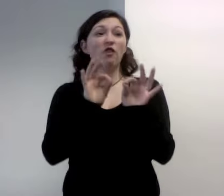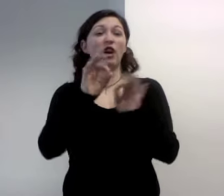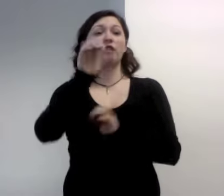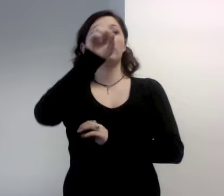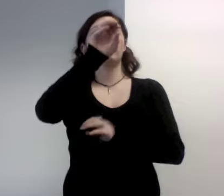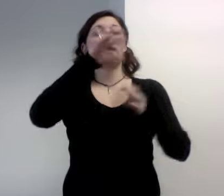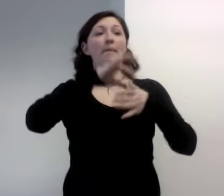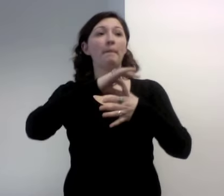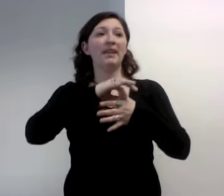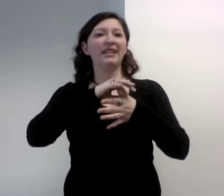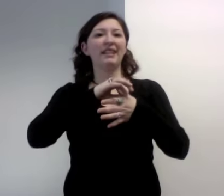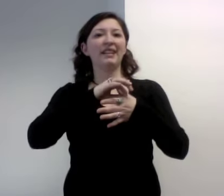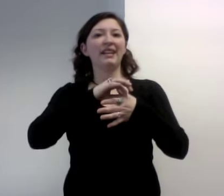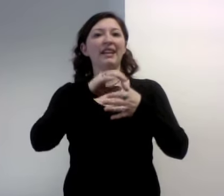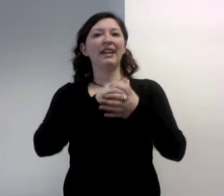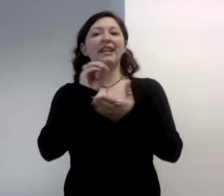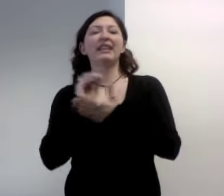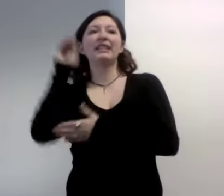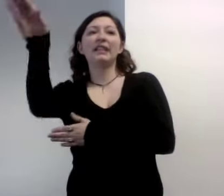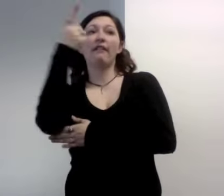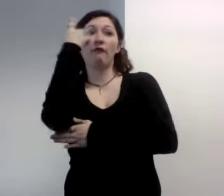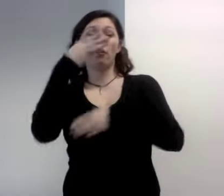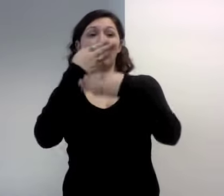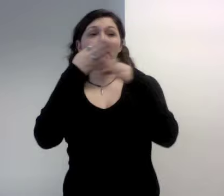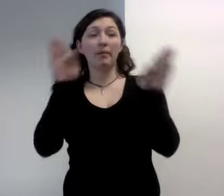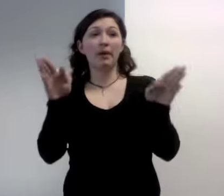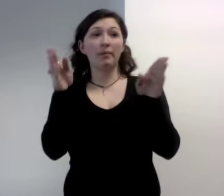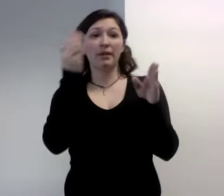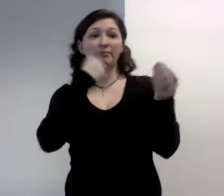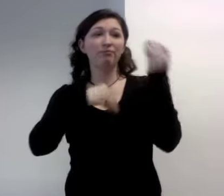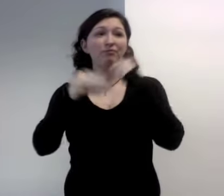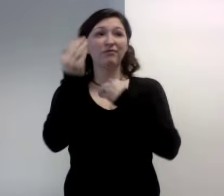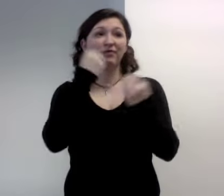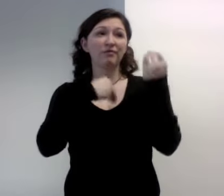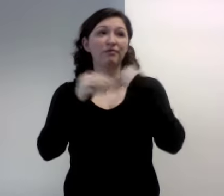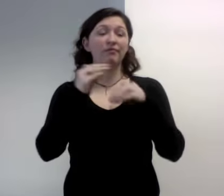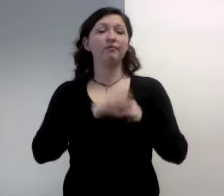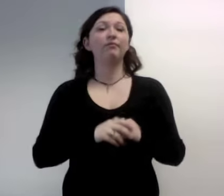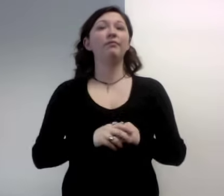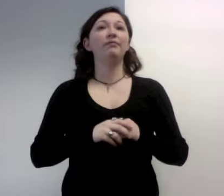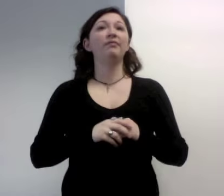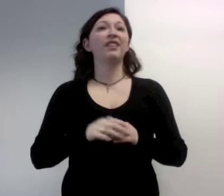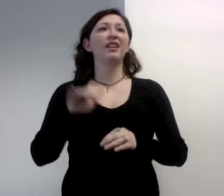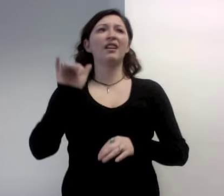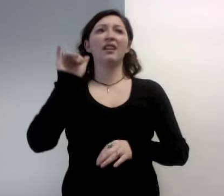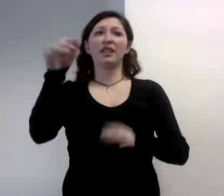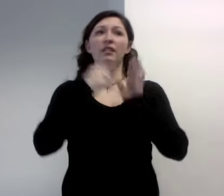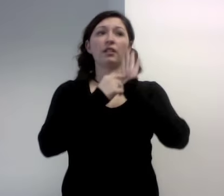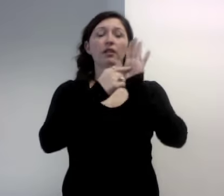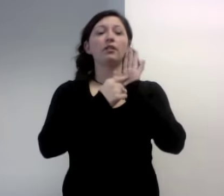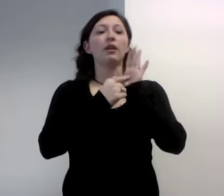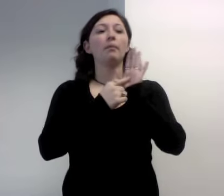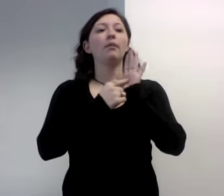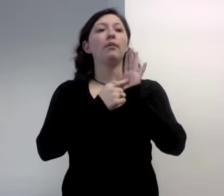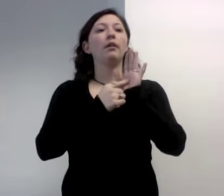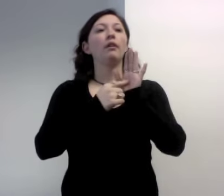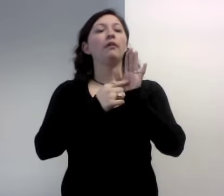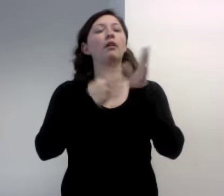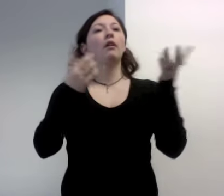sent out for the public's breakfast. Now, that's just an example of what businesses